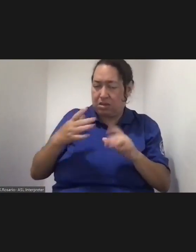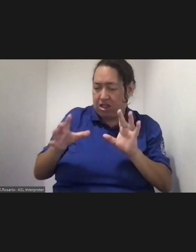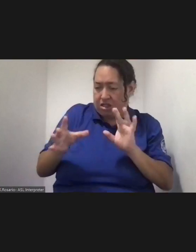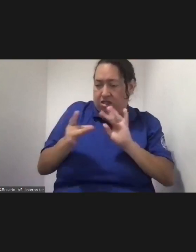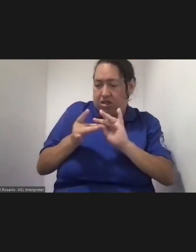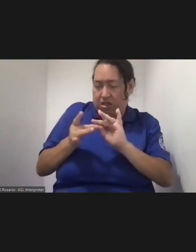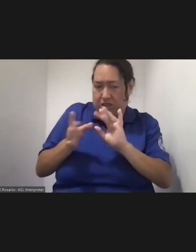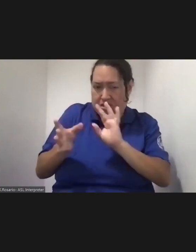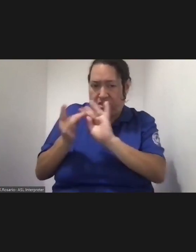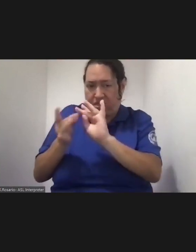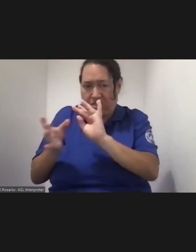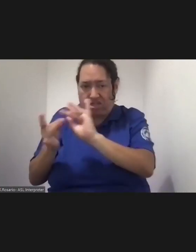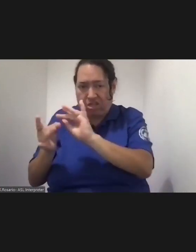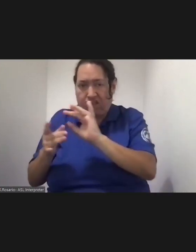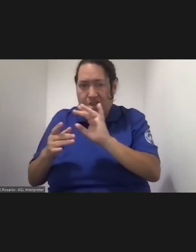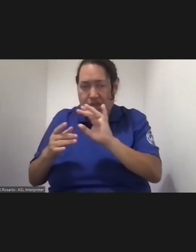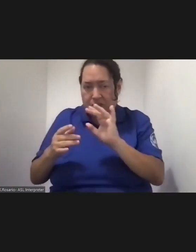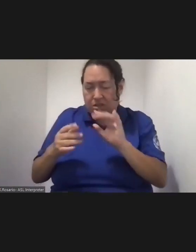closed right now.